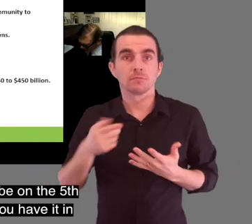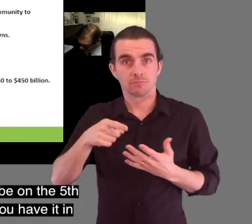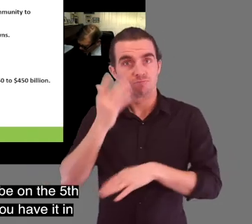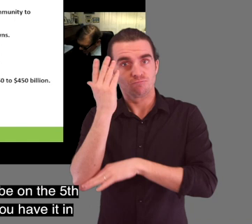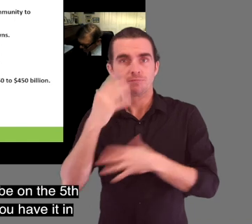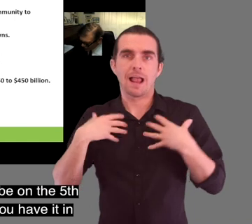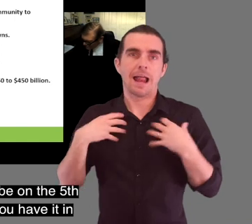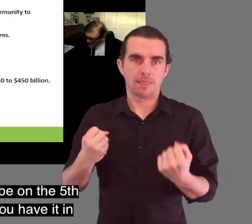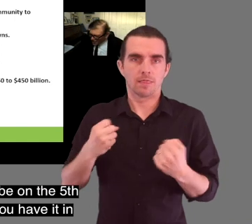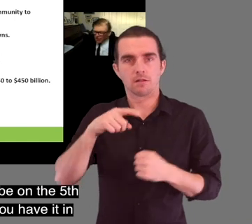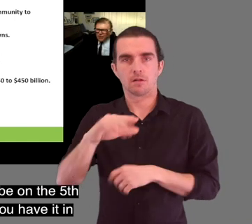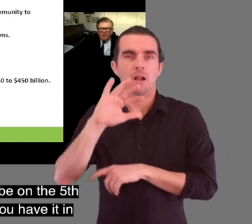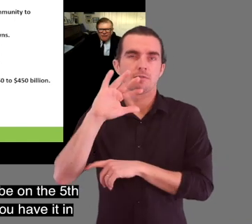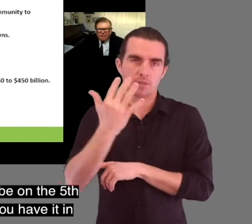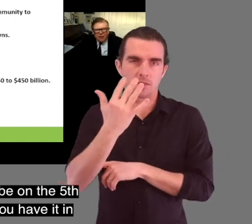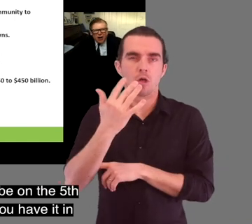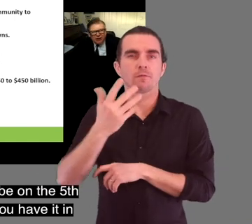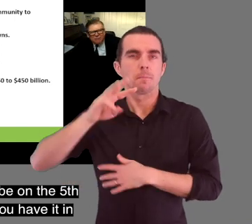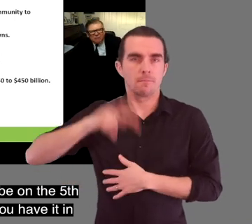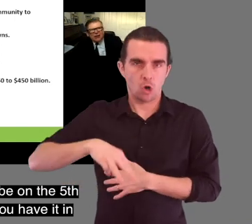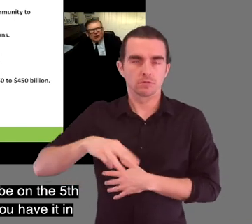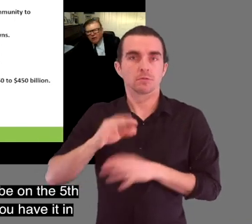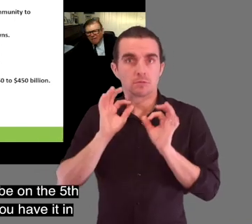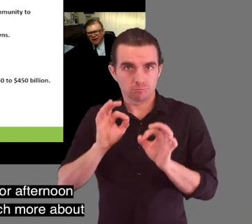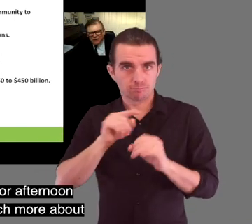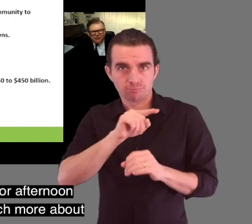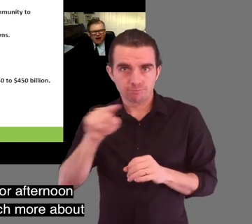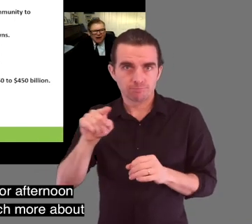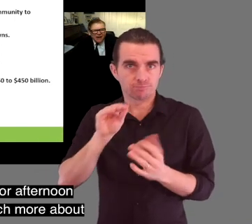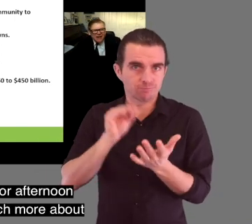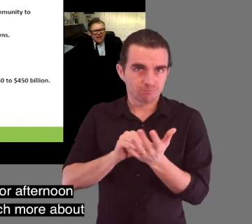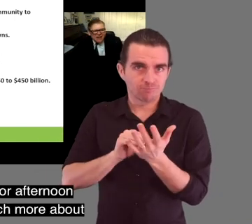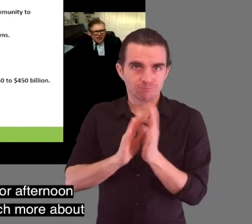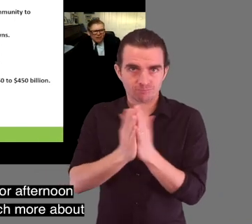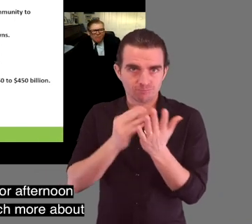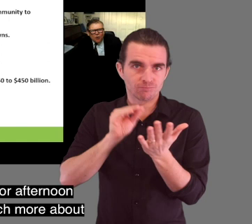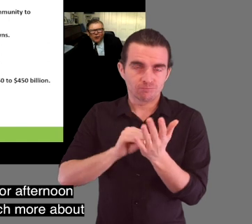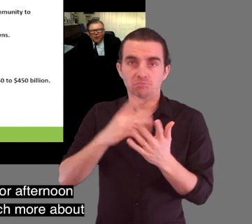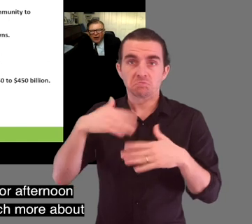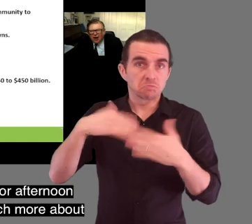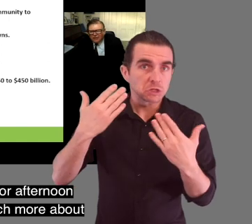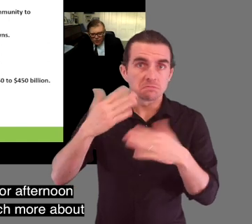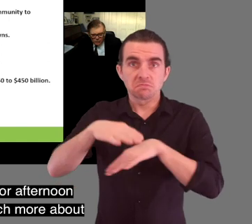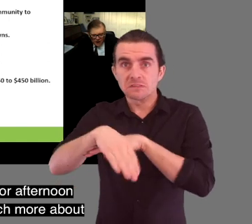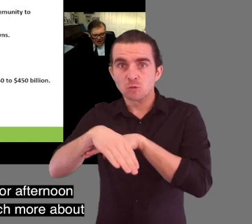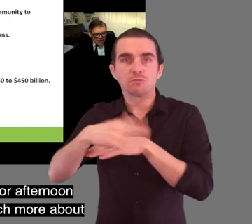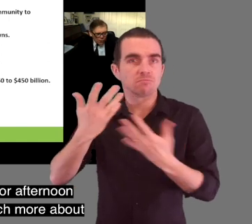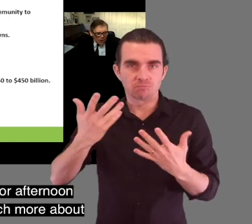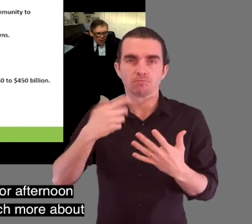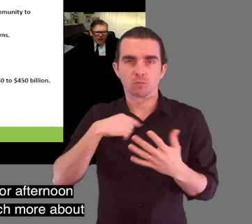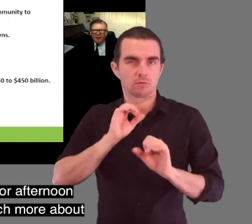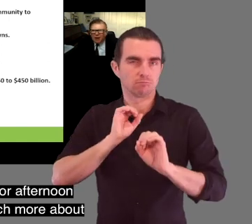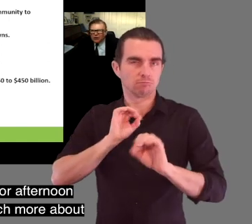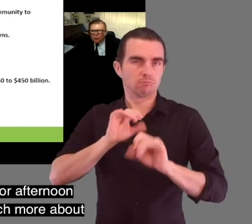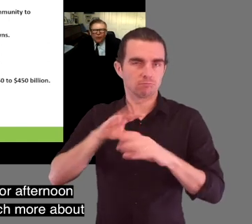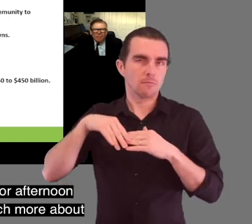on health will be on the 5th of March, and make sure you have it in your diary, either the morning or the afternoon one, where